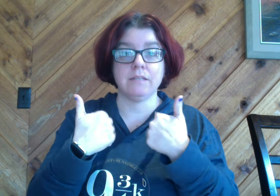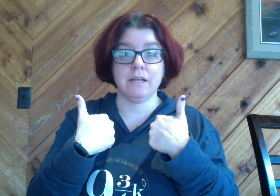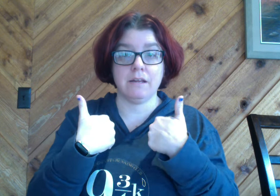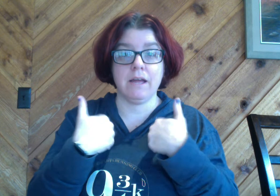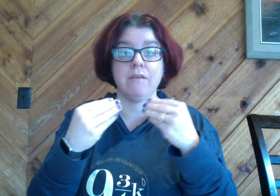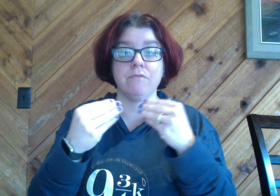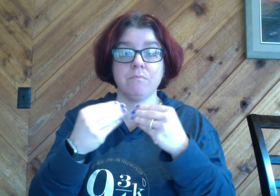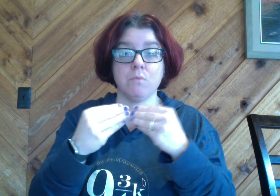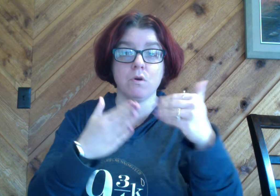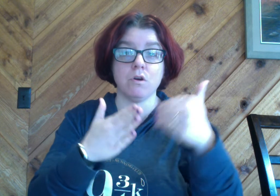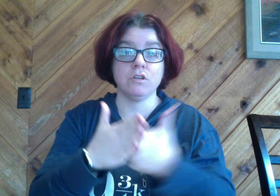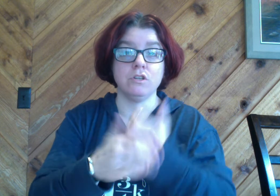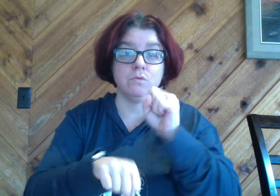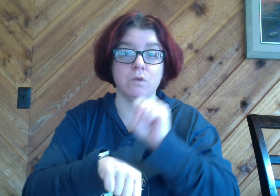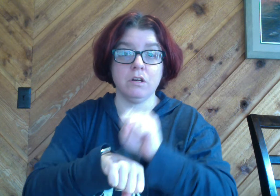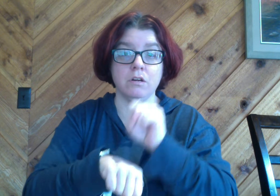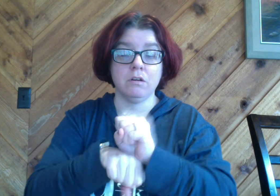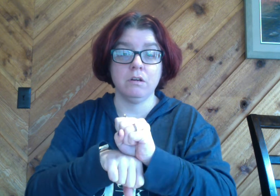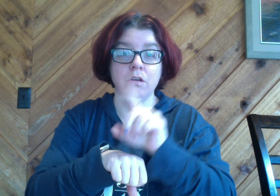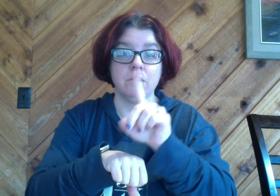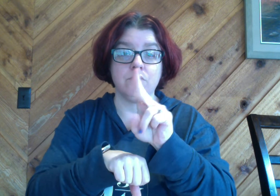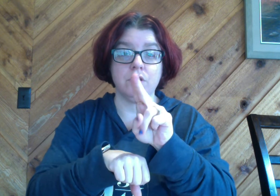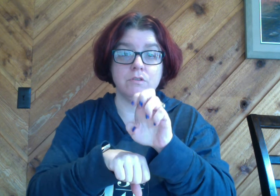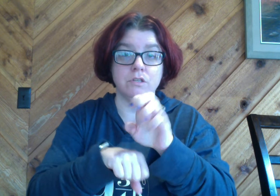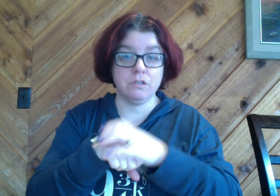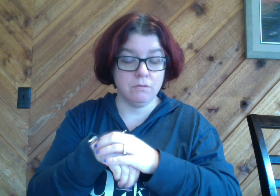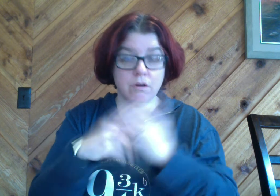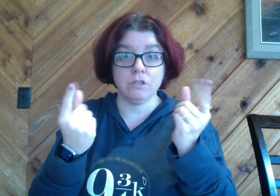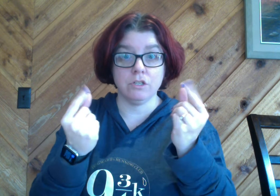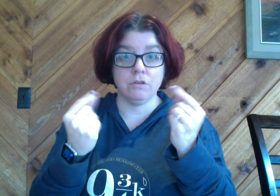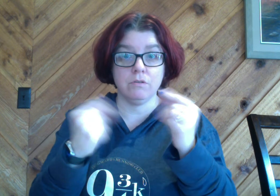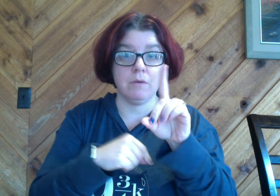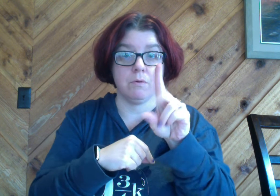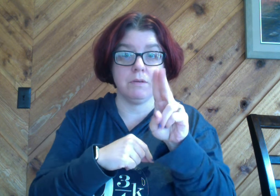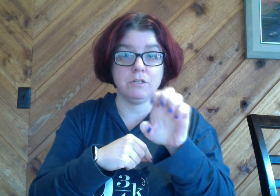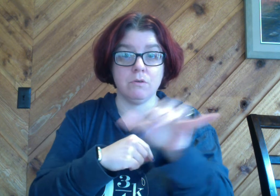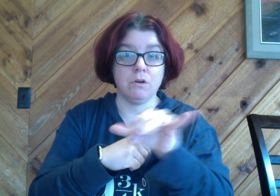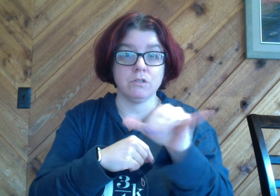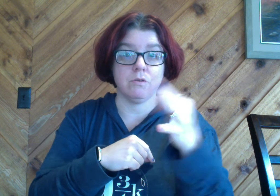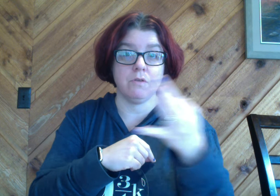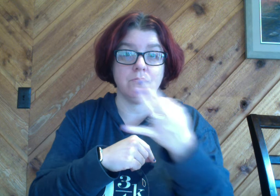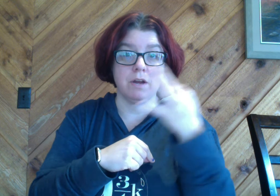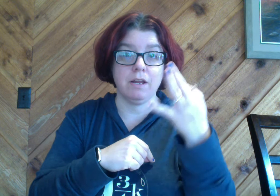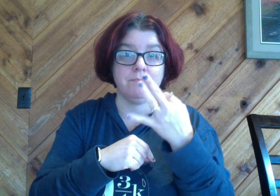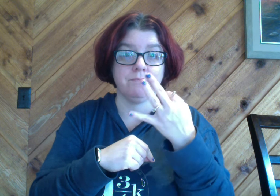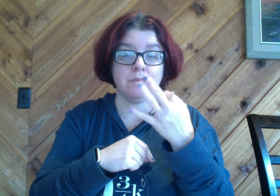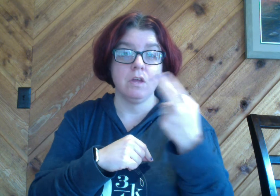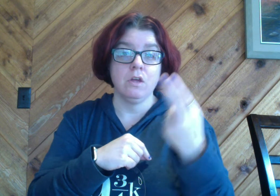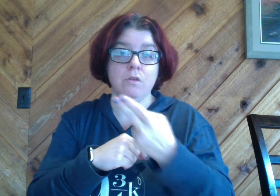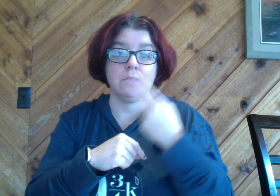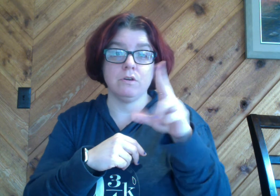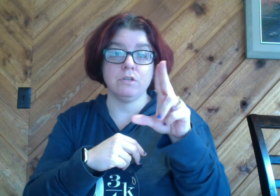I'll have more new work for you to do, that will be due also on Friday. Thursday,